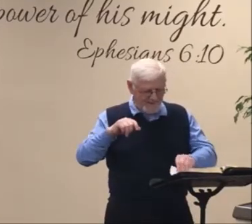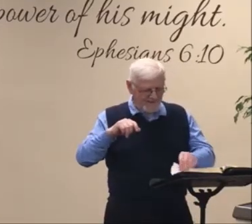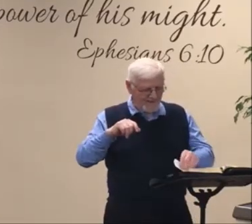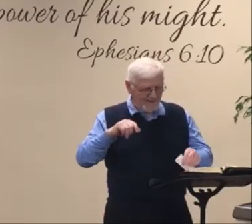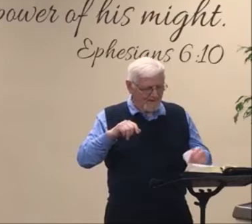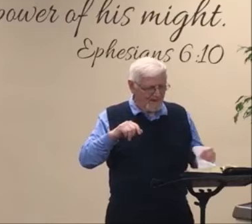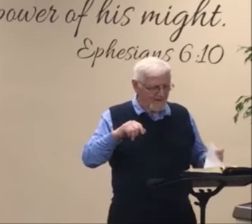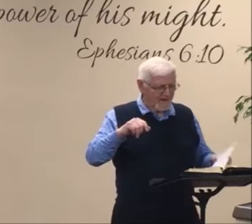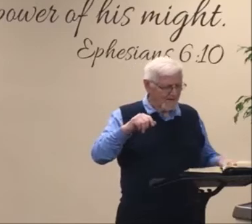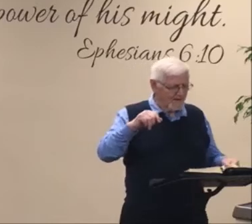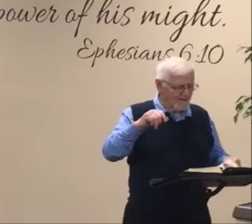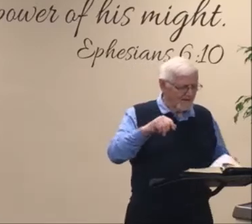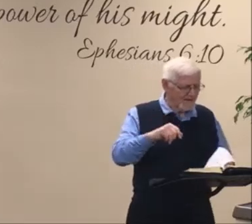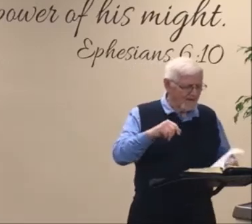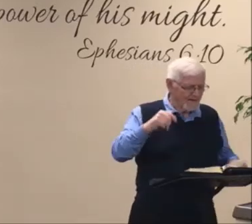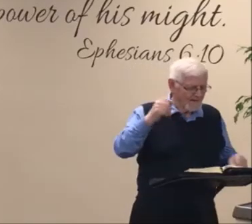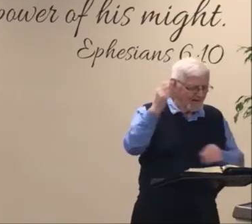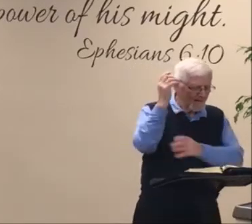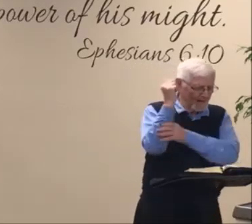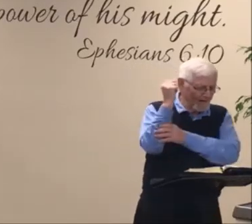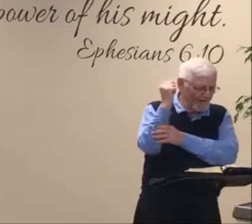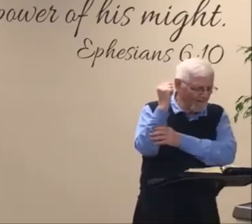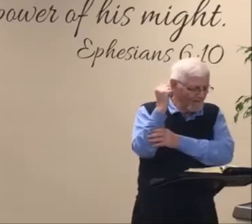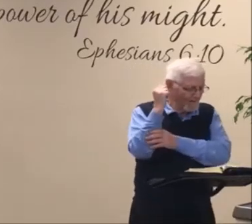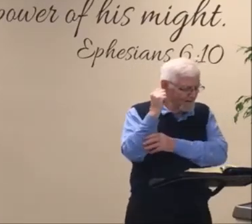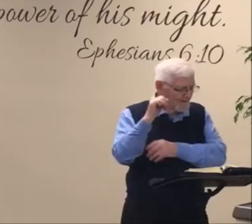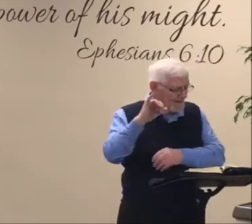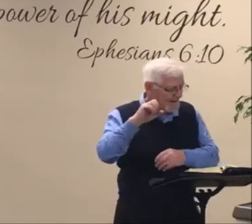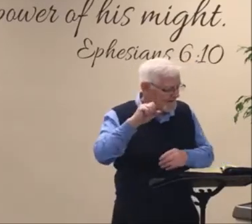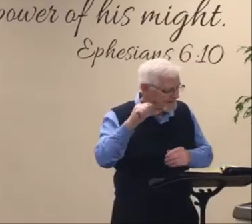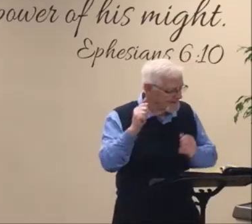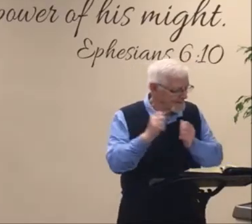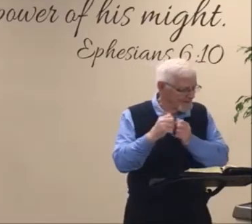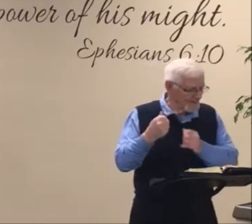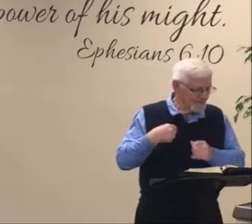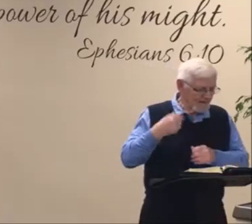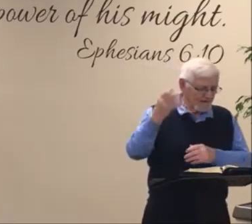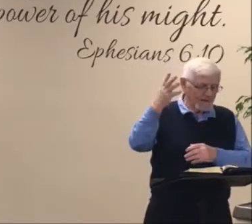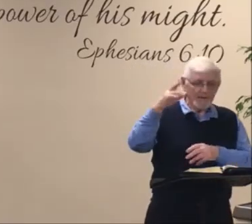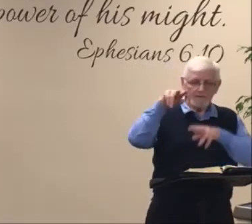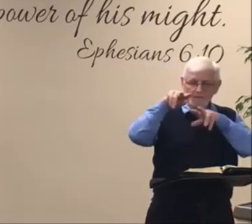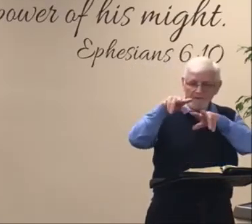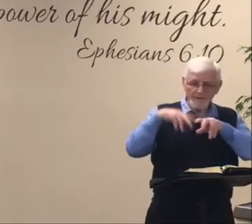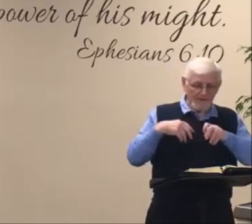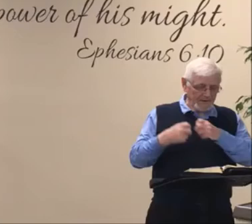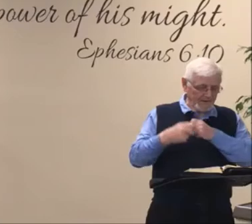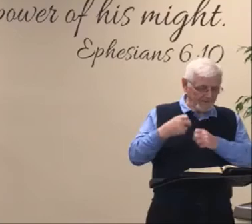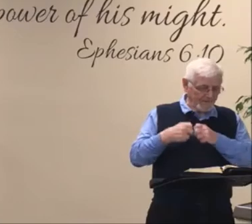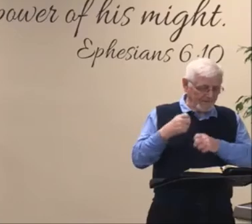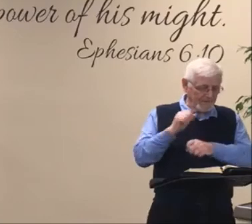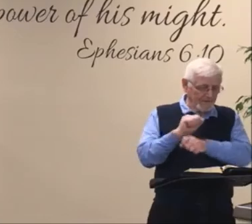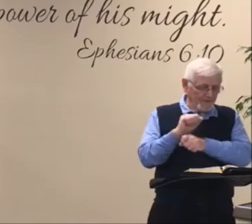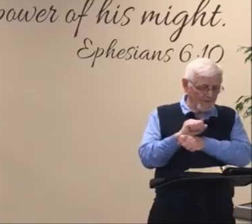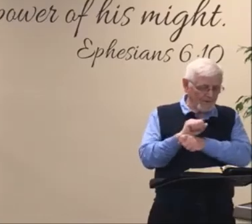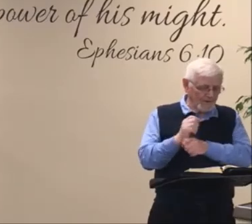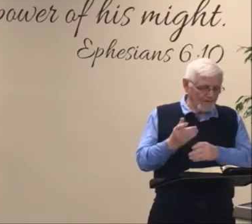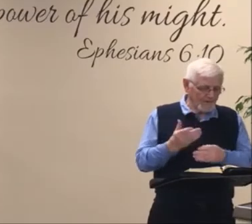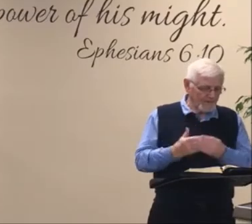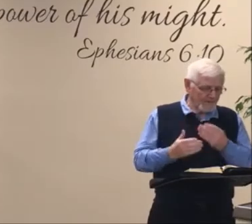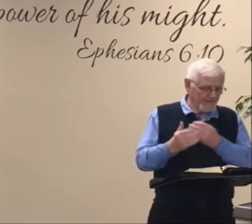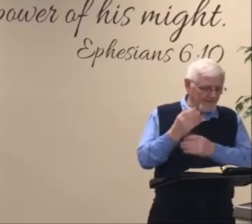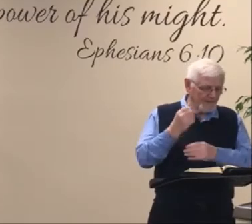with me. Surely thou hast sent me away now empty. God hath seen my affliction and the labor of my hands and rebuked thee